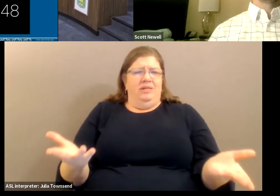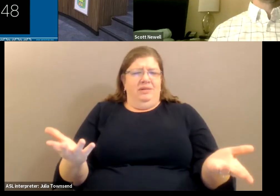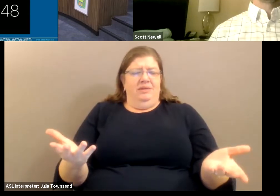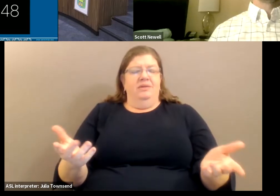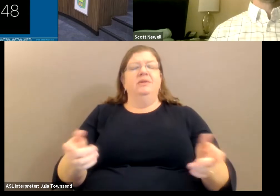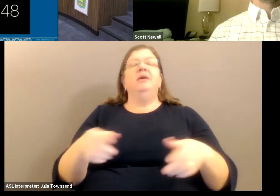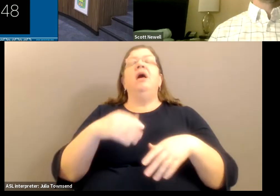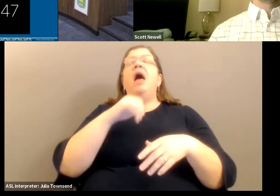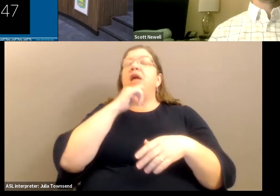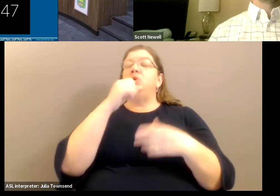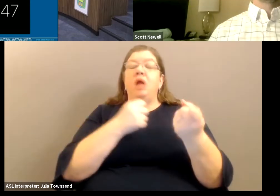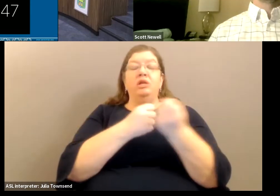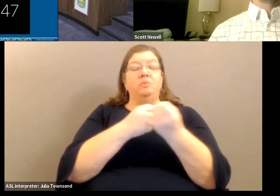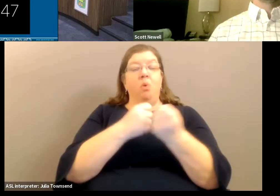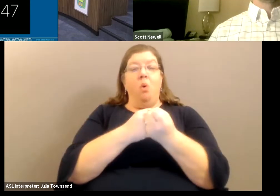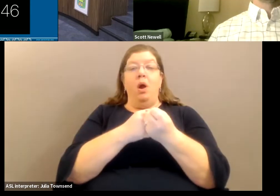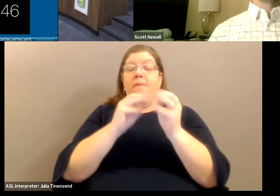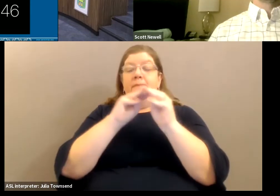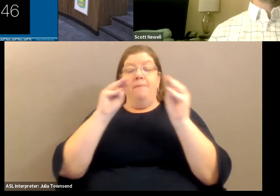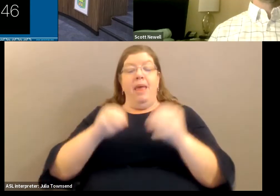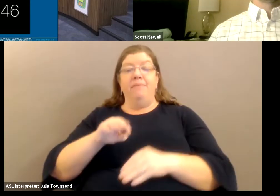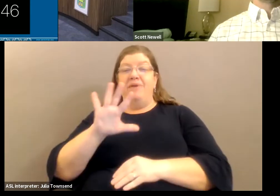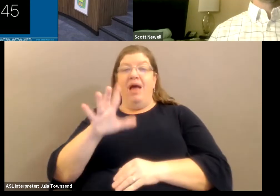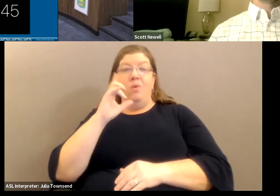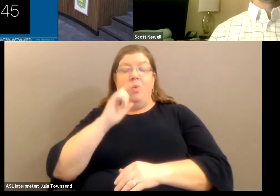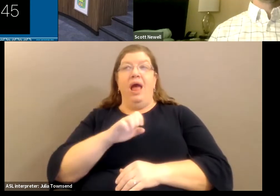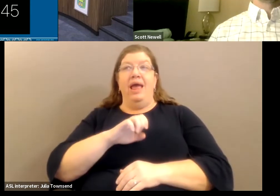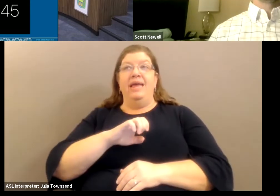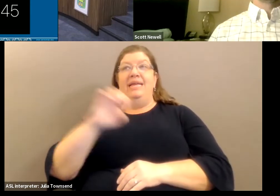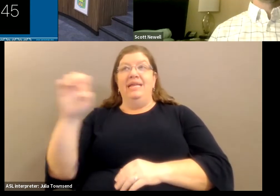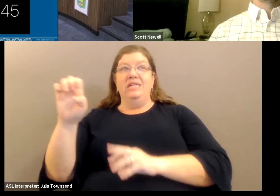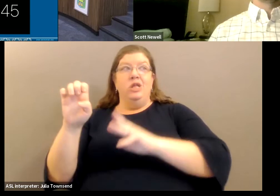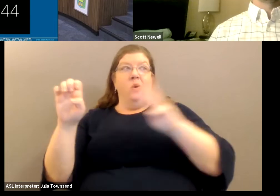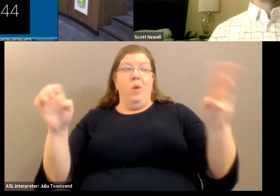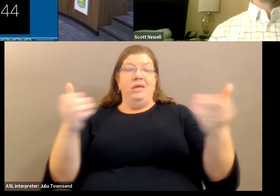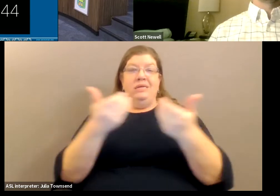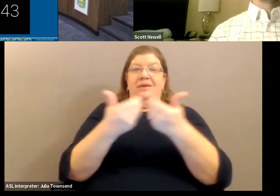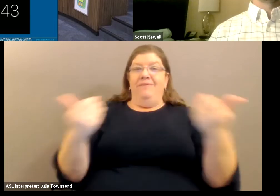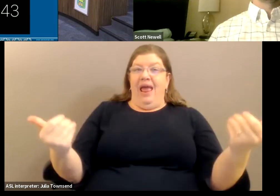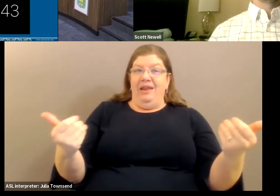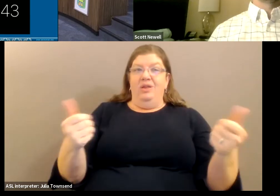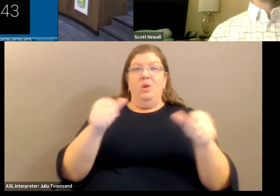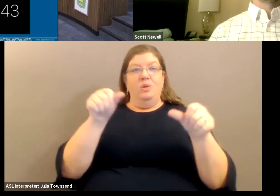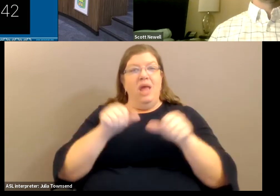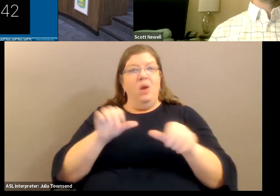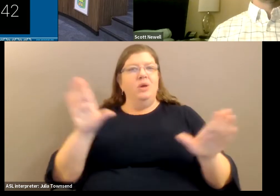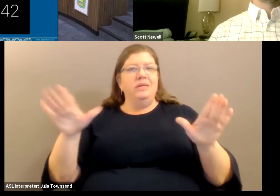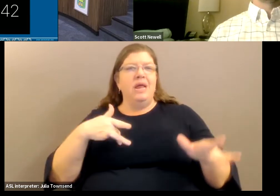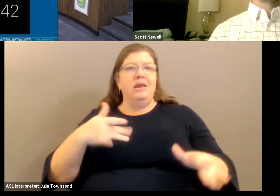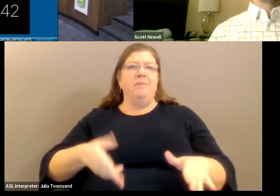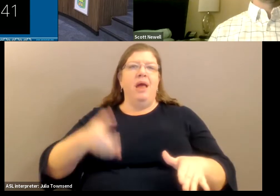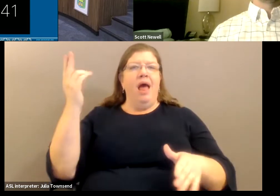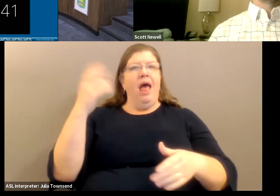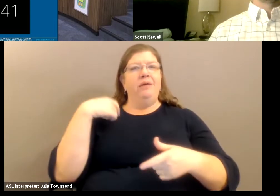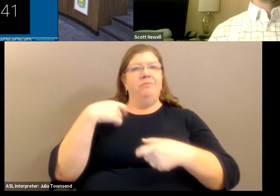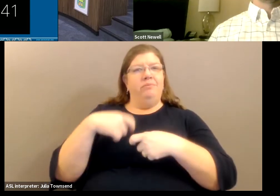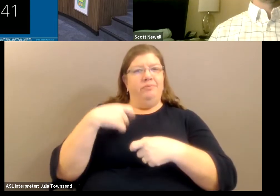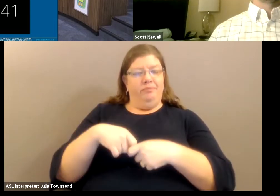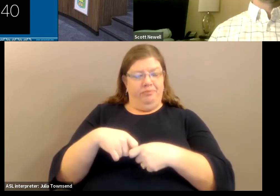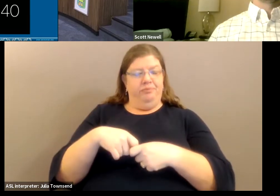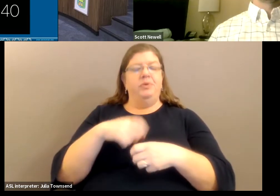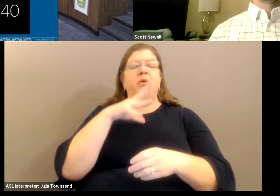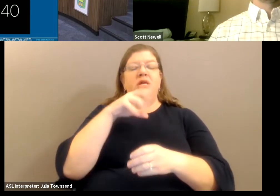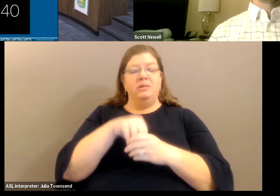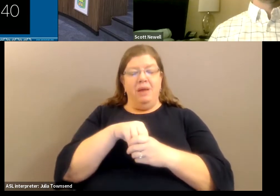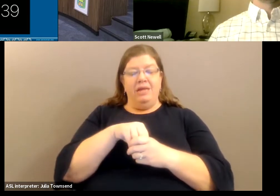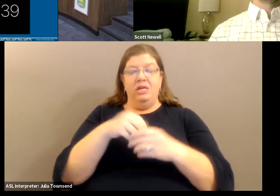not support Map 5 because it would divide the East Side and the West Side, which are areas that tend to have the voting participation, and